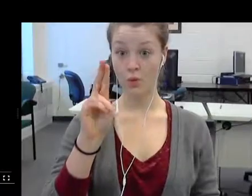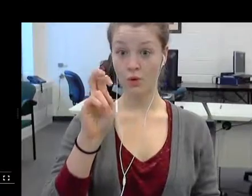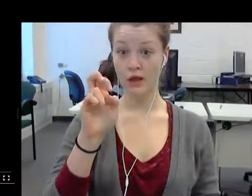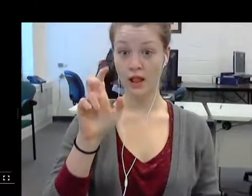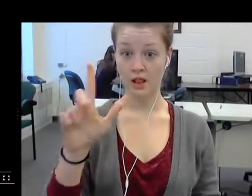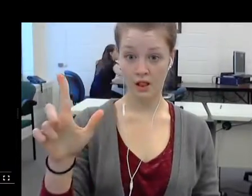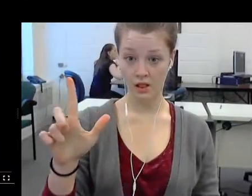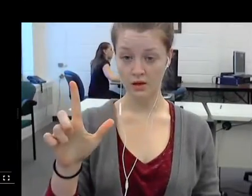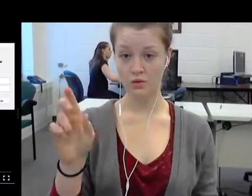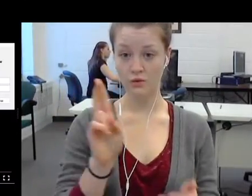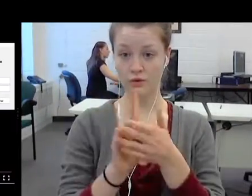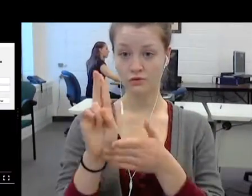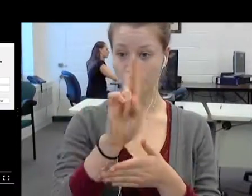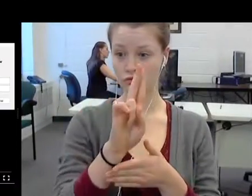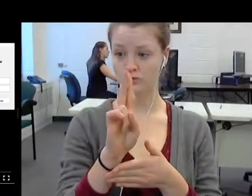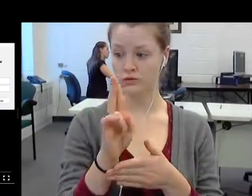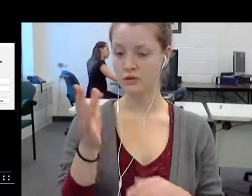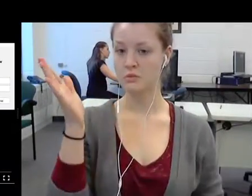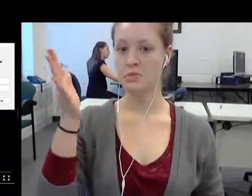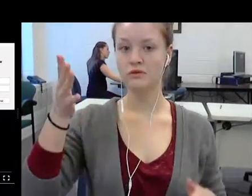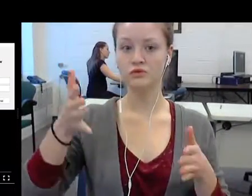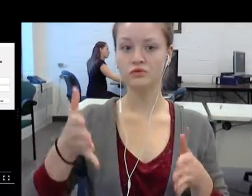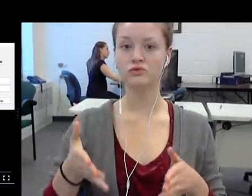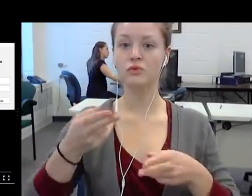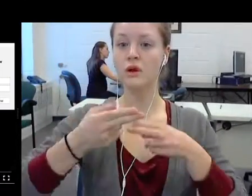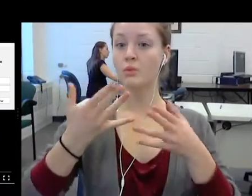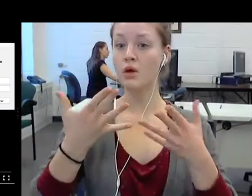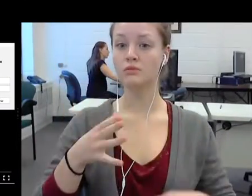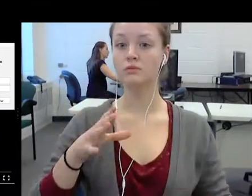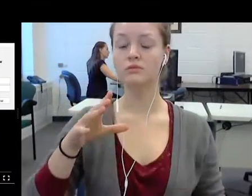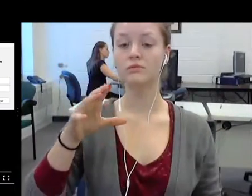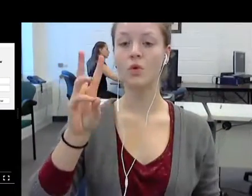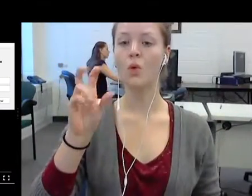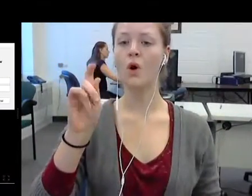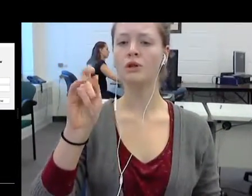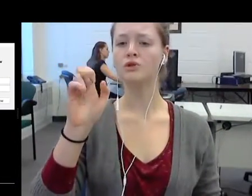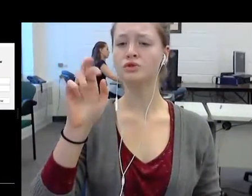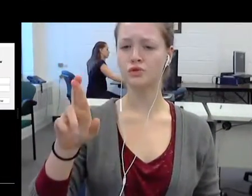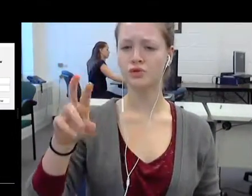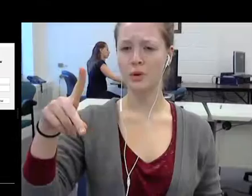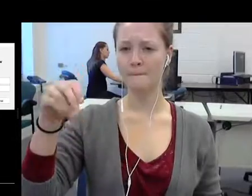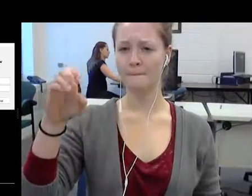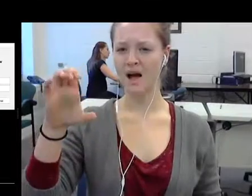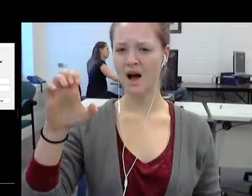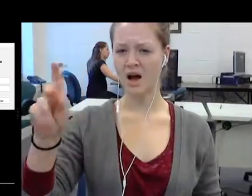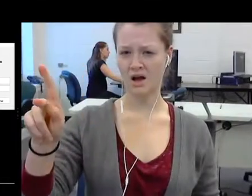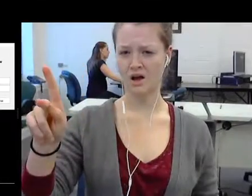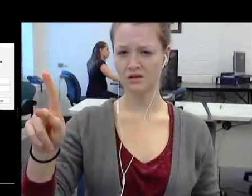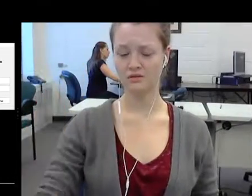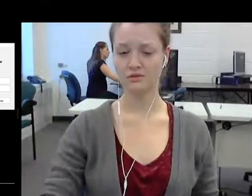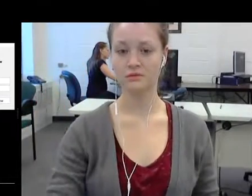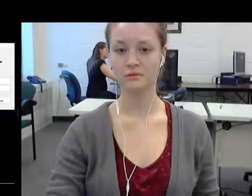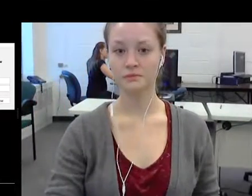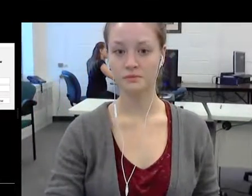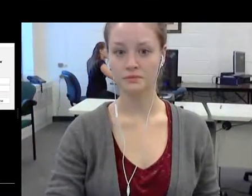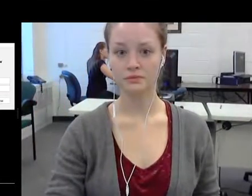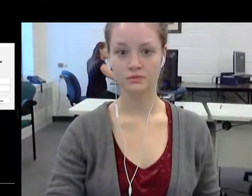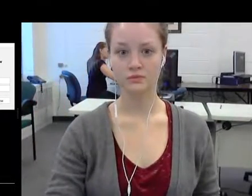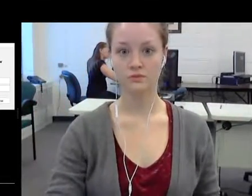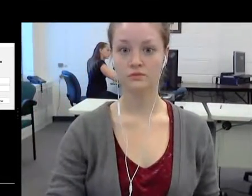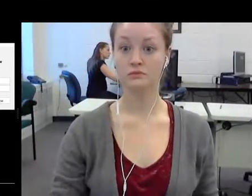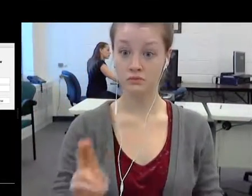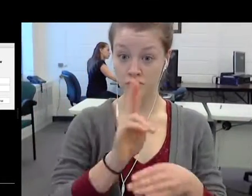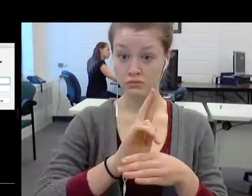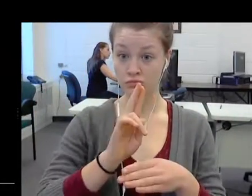education professor named Walter Pock. I think that's how you say his name. And it is a very useful